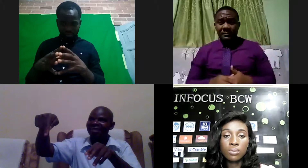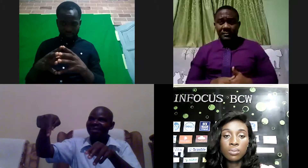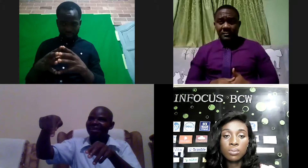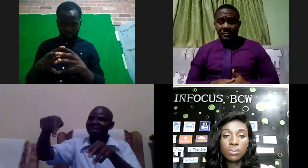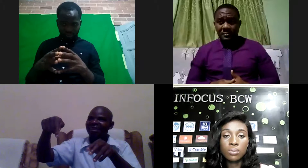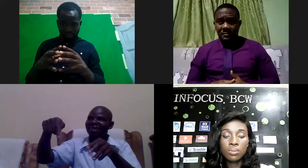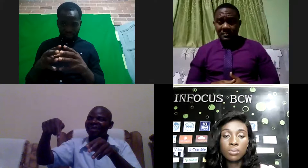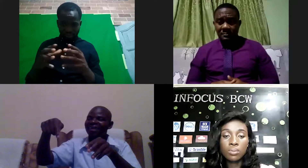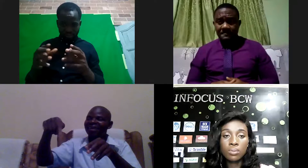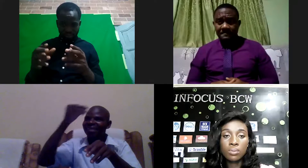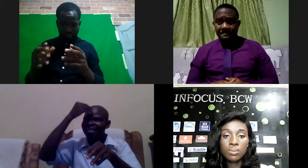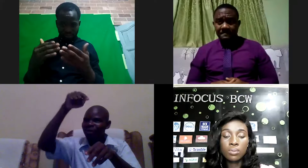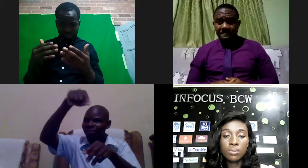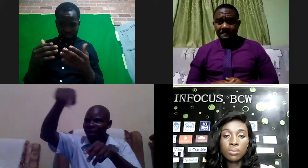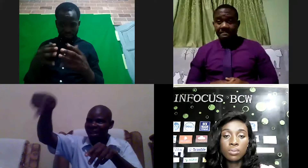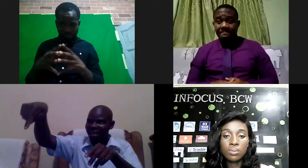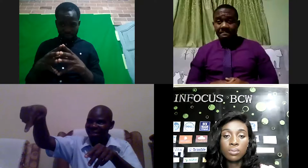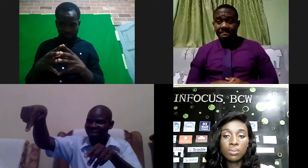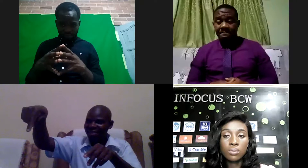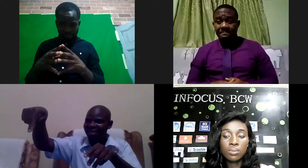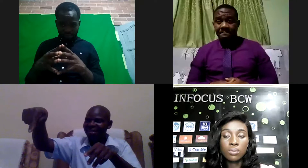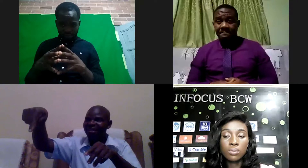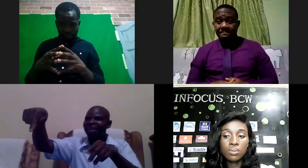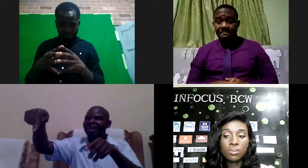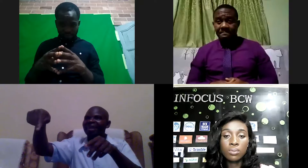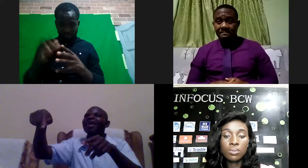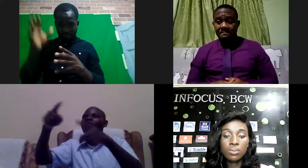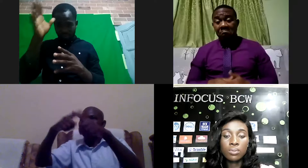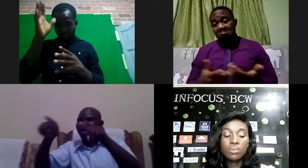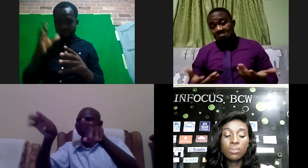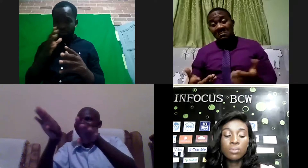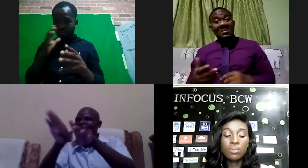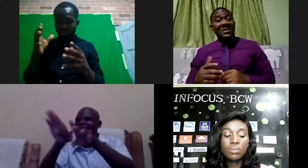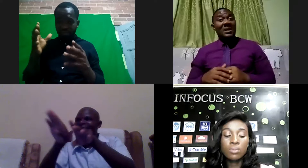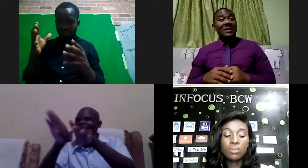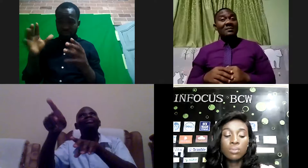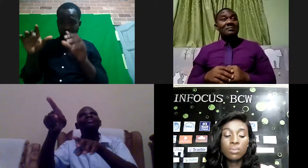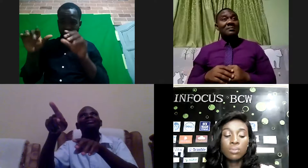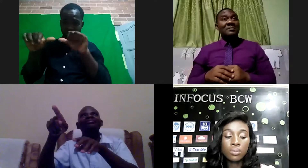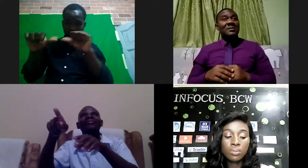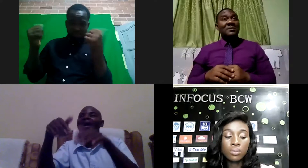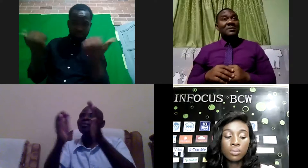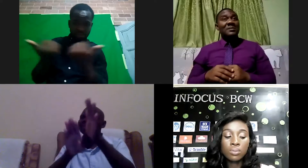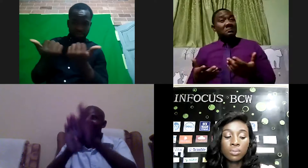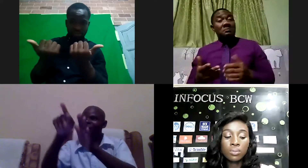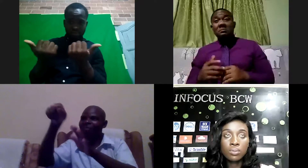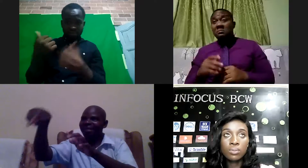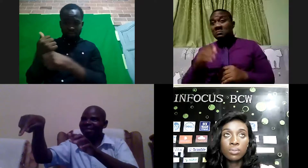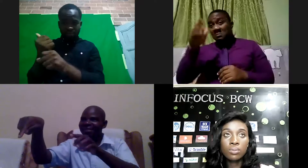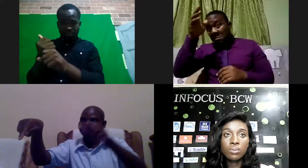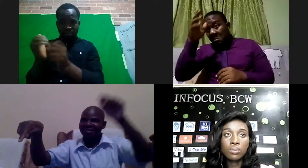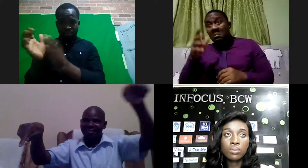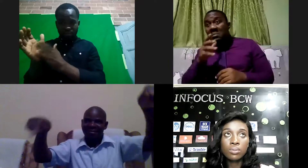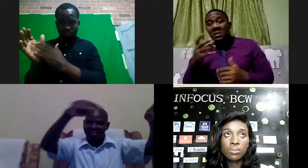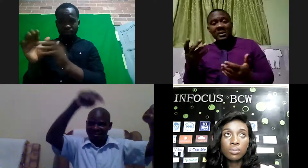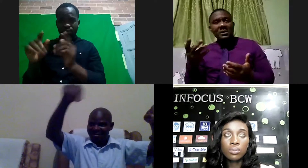So even the parents association that is made from different schools, they should